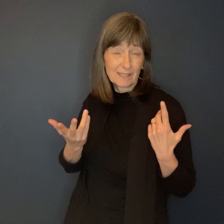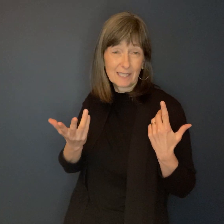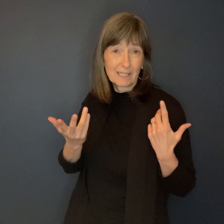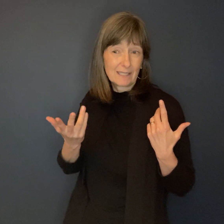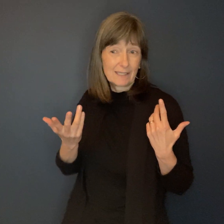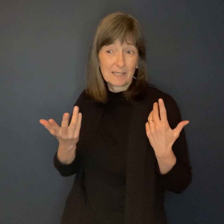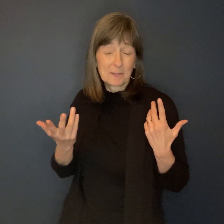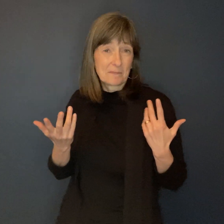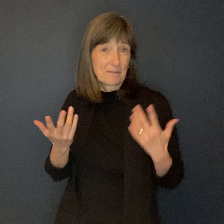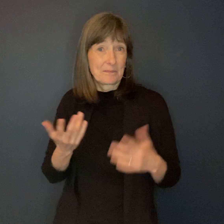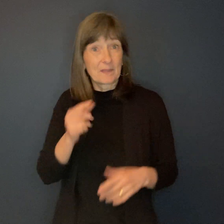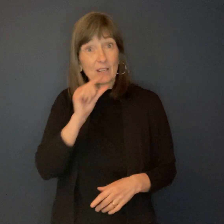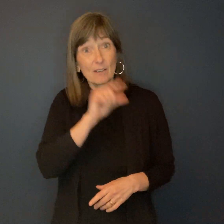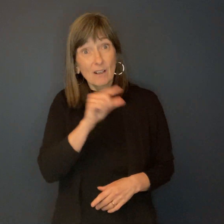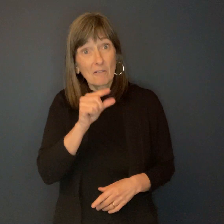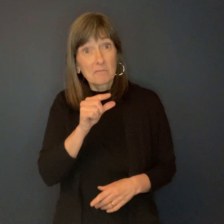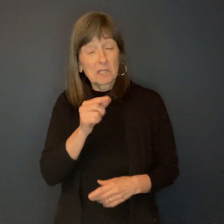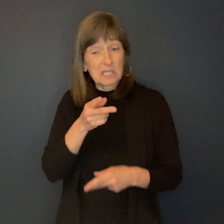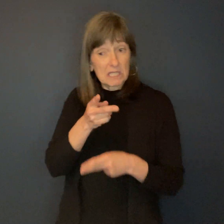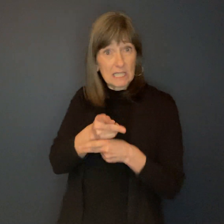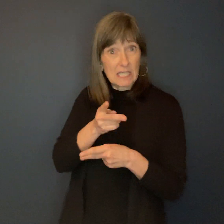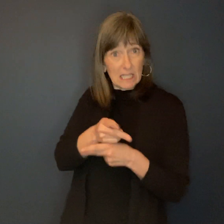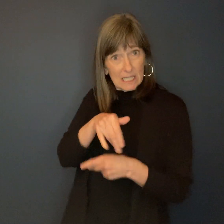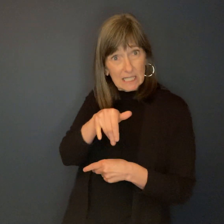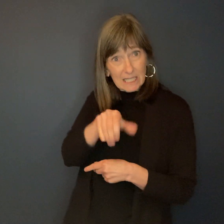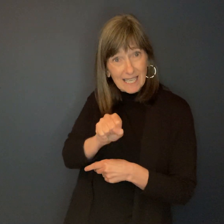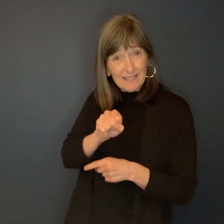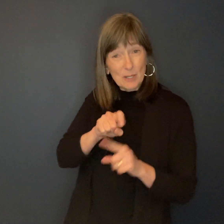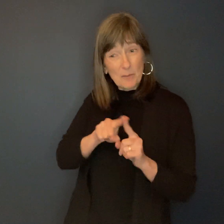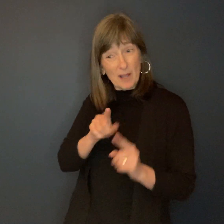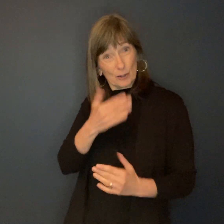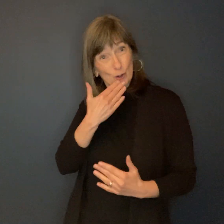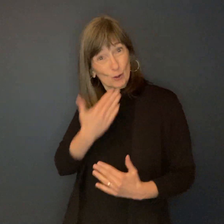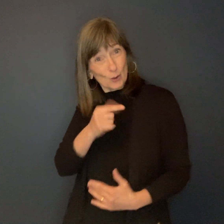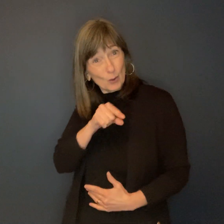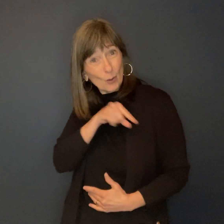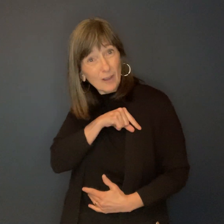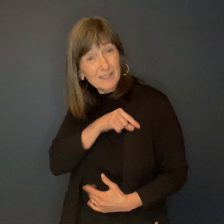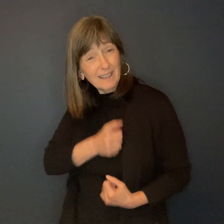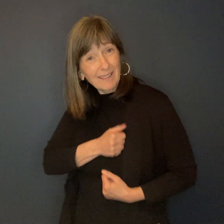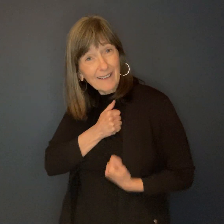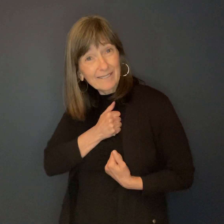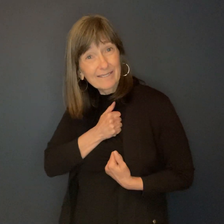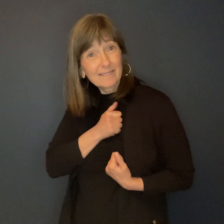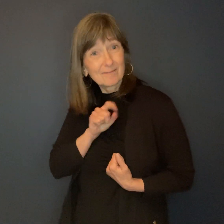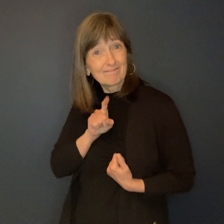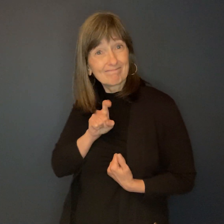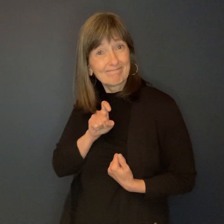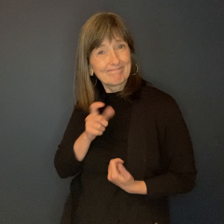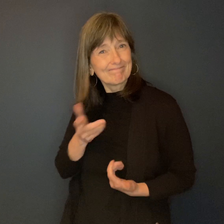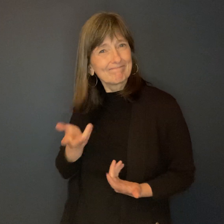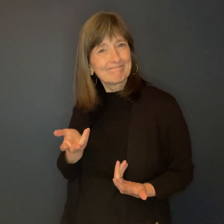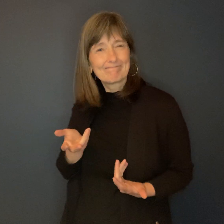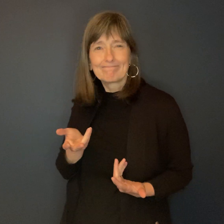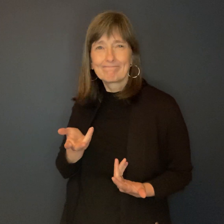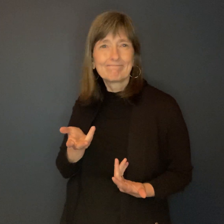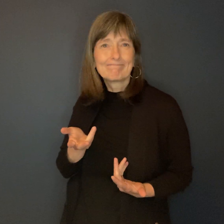the government may take care of people, but what that quality of life is going to look like for people is going to be really